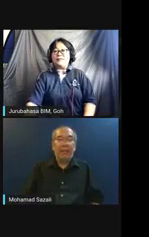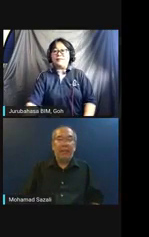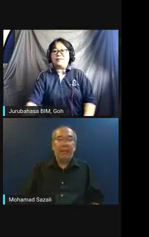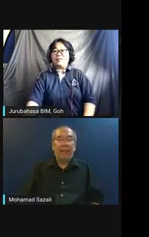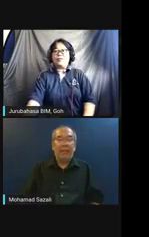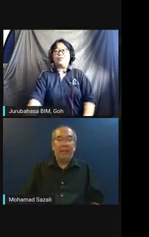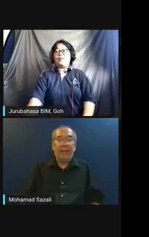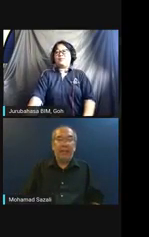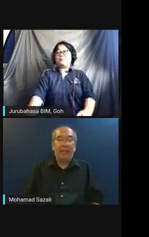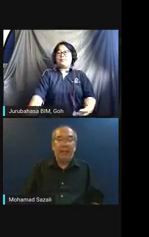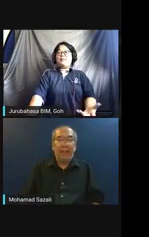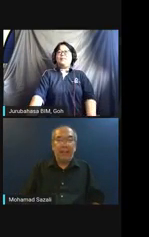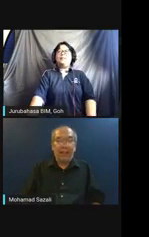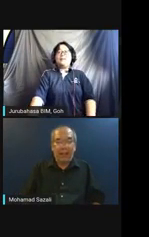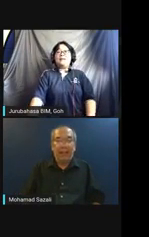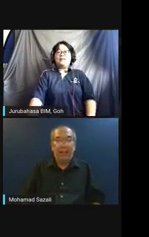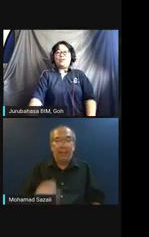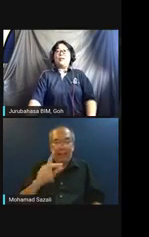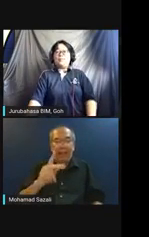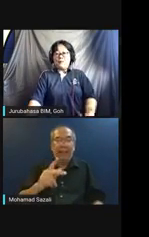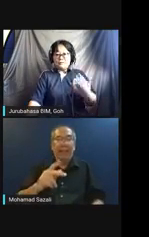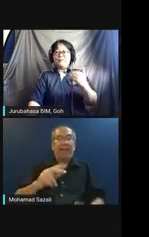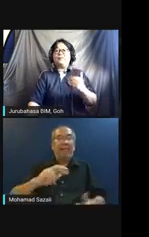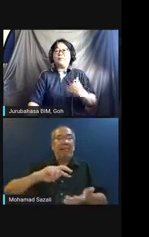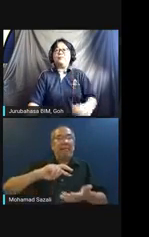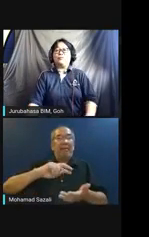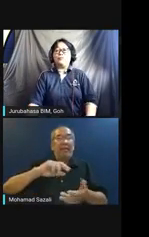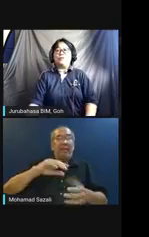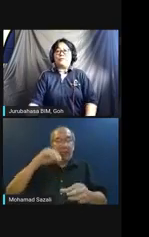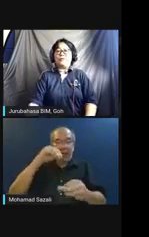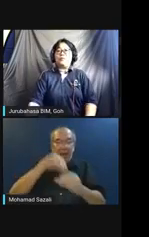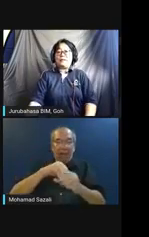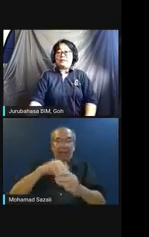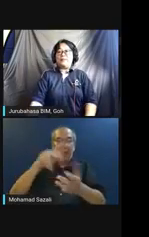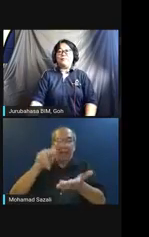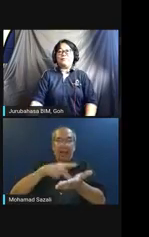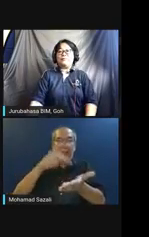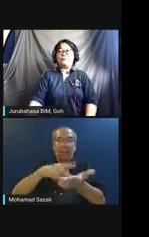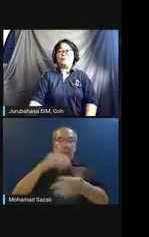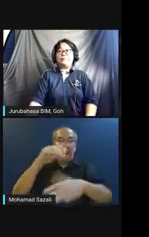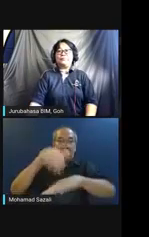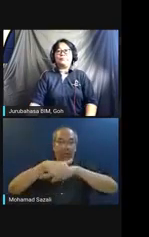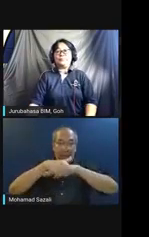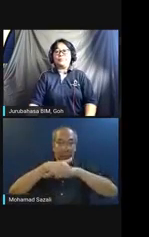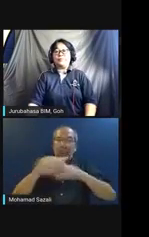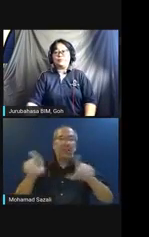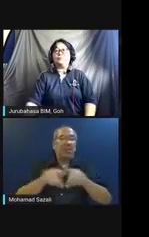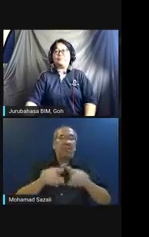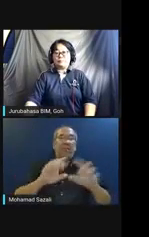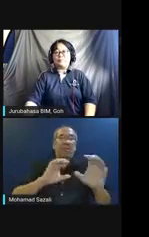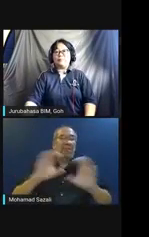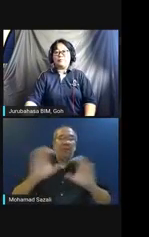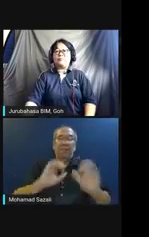hear. So that's basically talking about two different community.